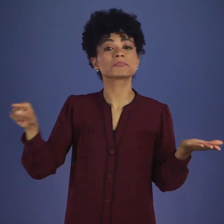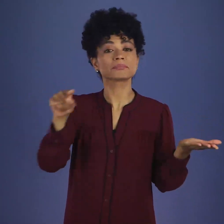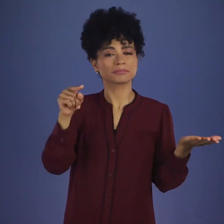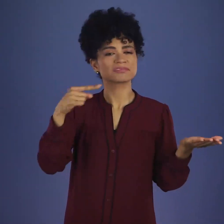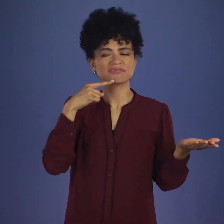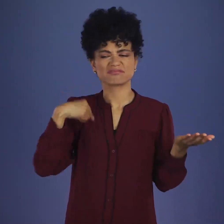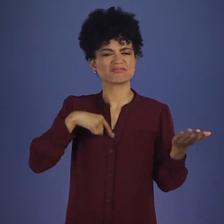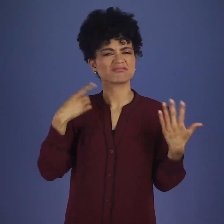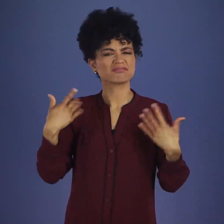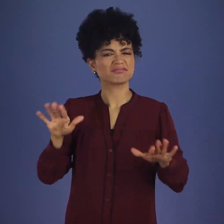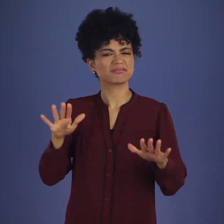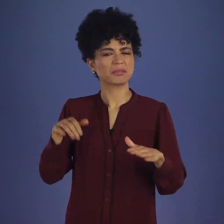it.